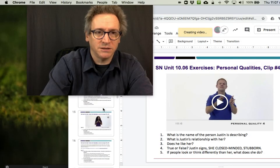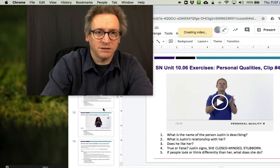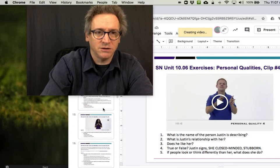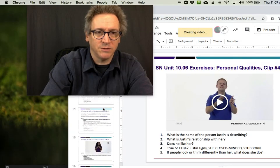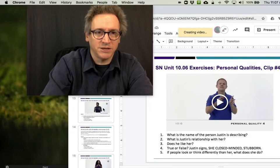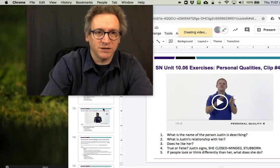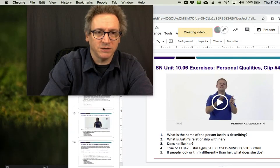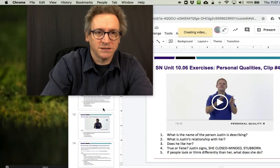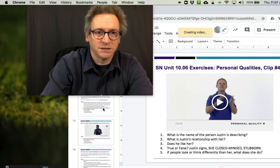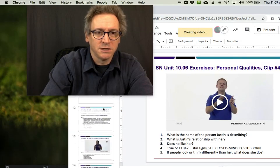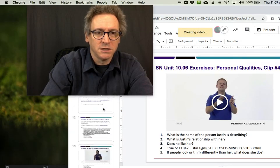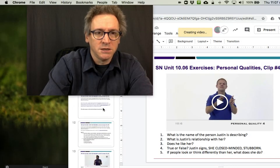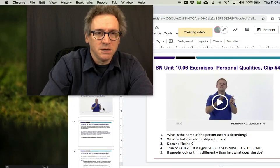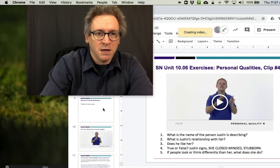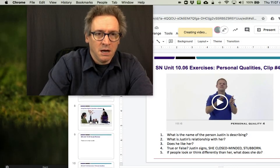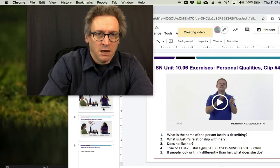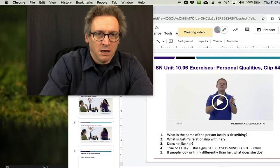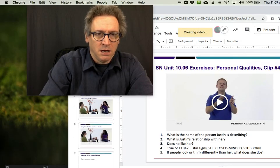to go to my to-do list.